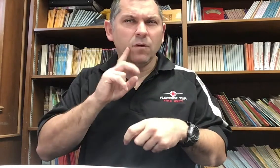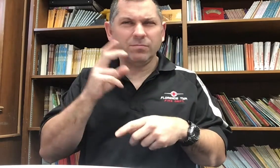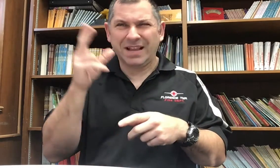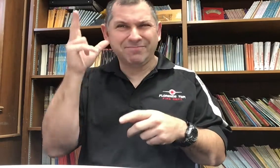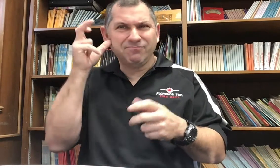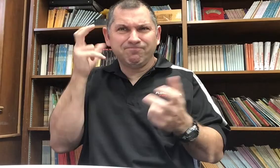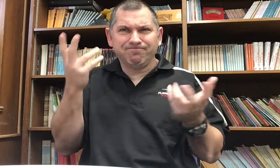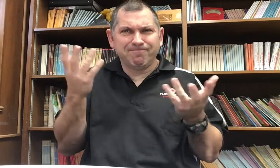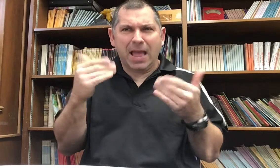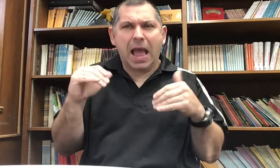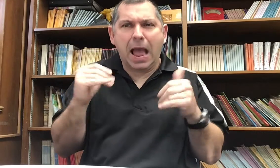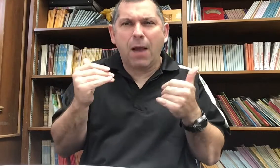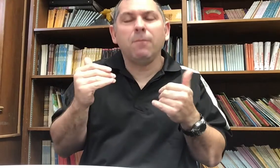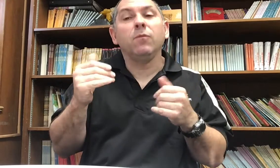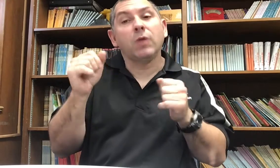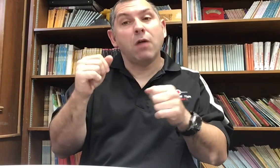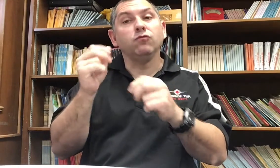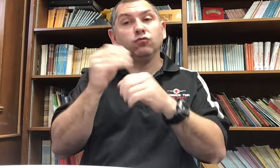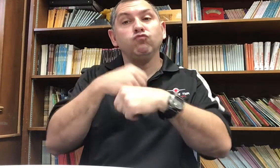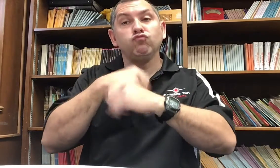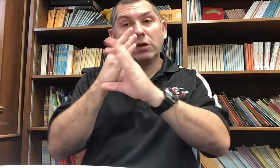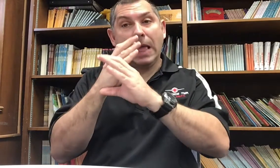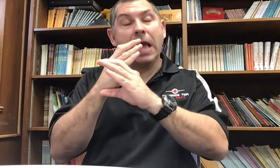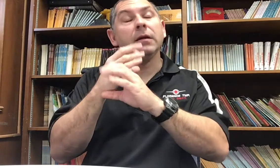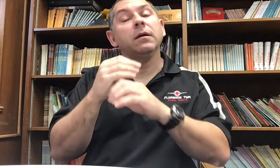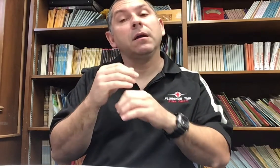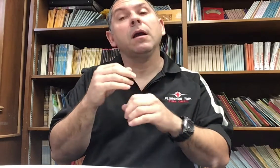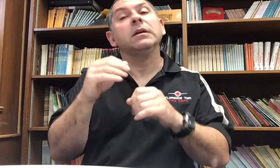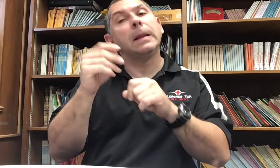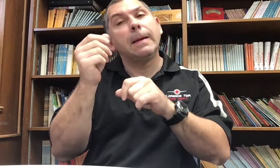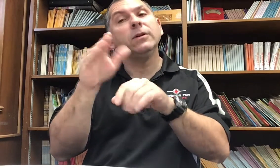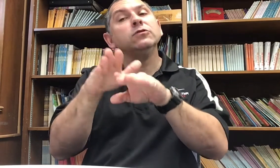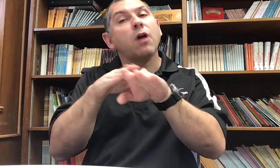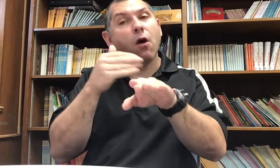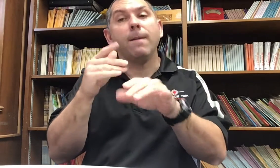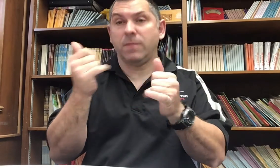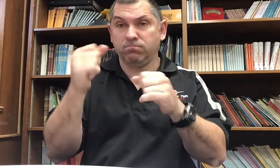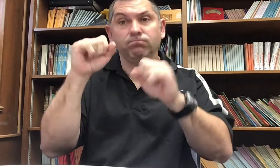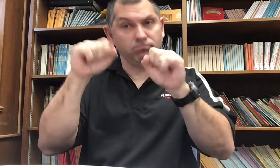And I know it's tough for deaf people because we can't hear, but they've created